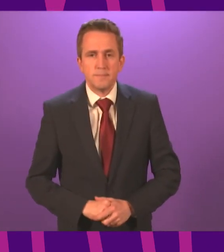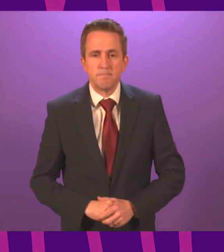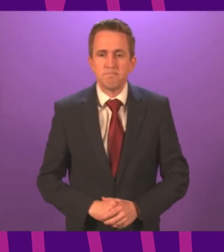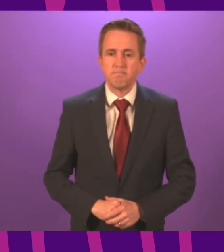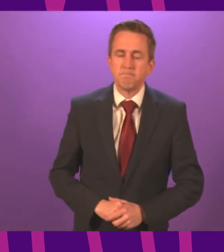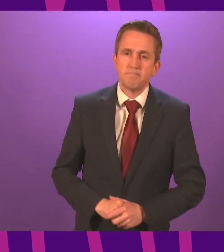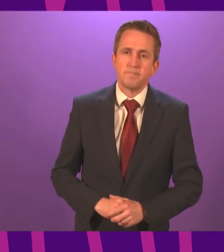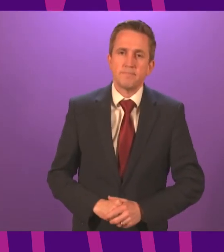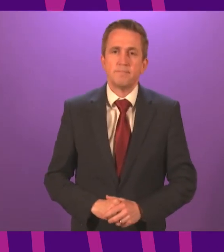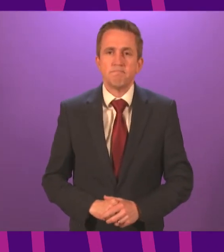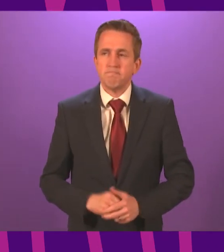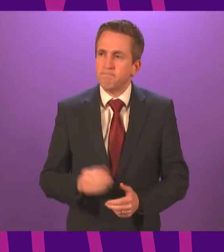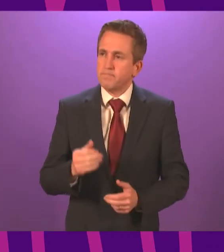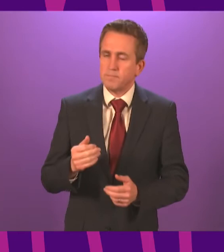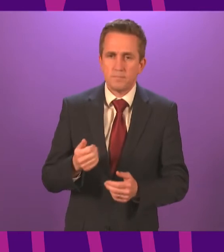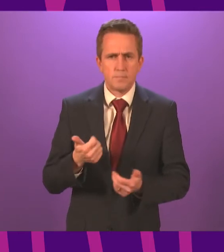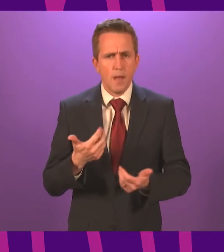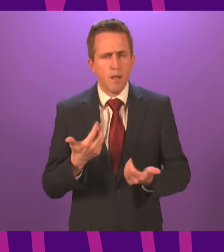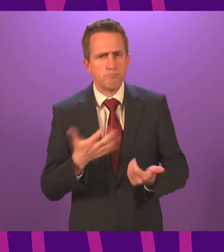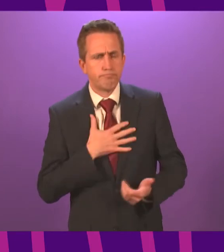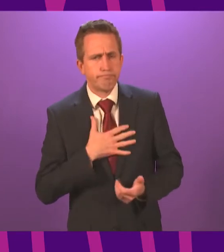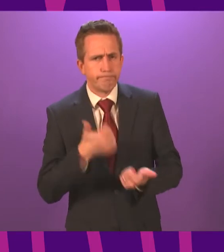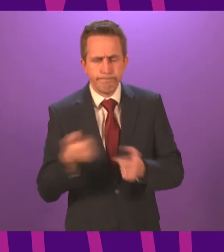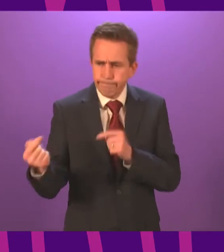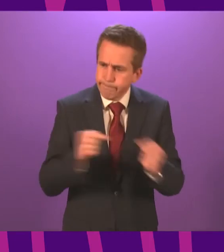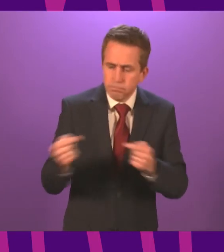too appreciate the chance to debate these latest restrictions, but as